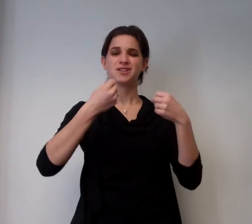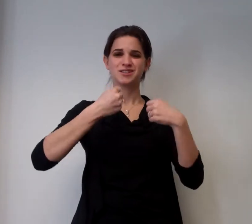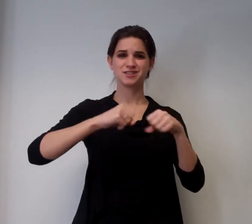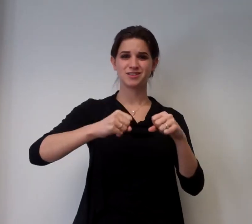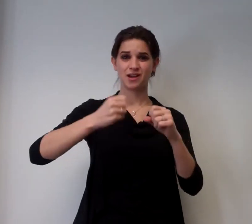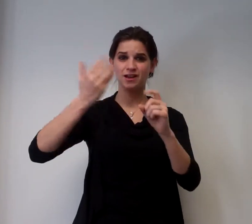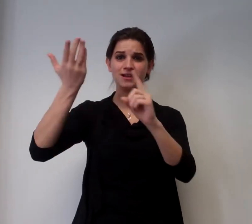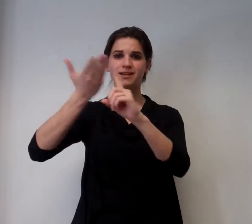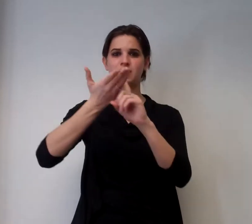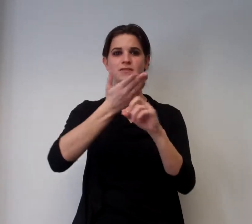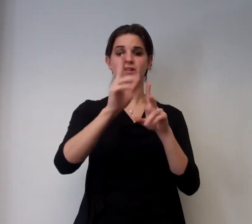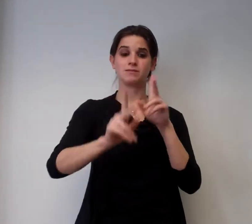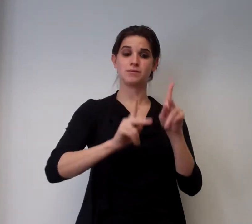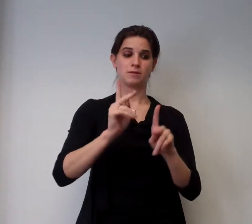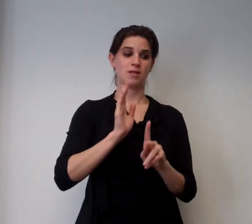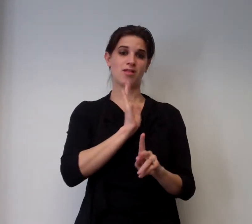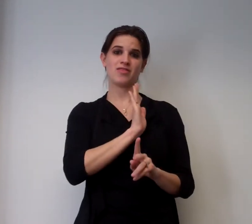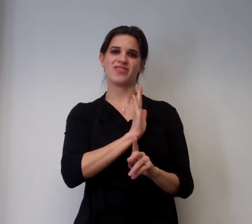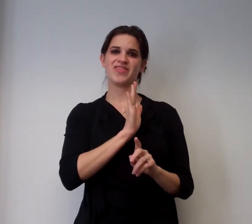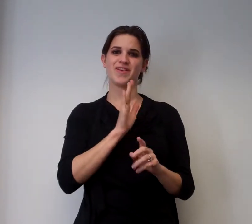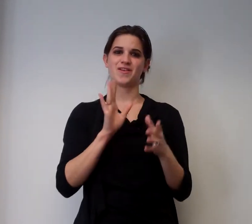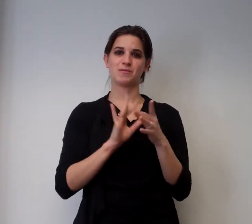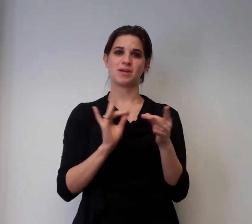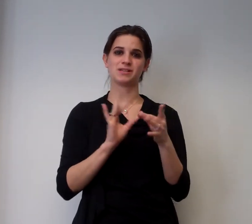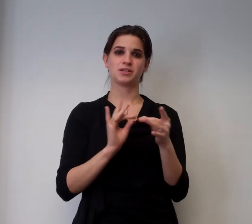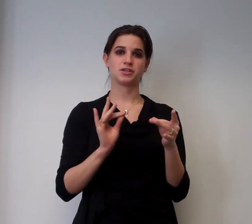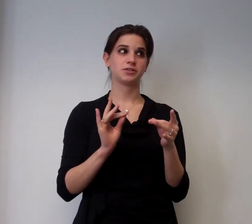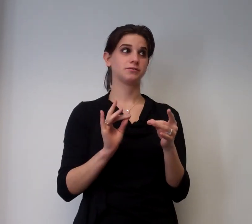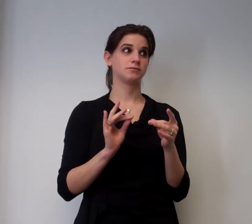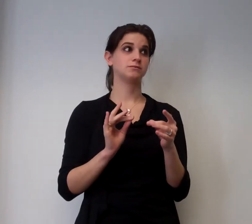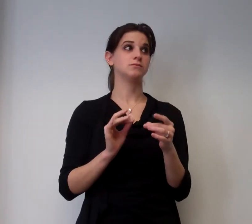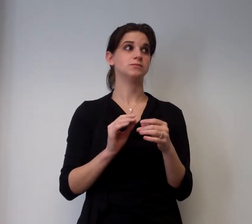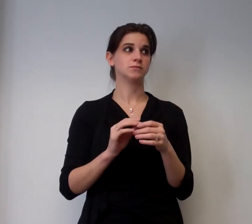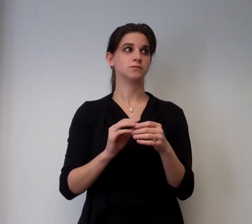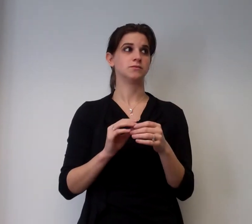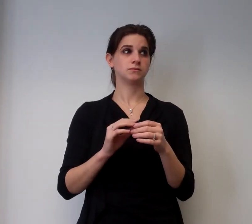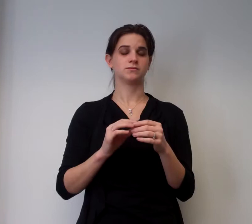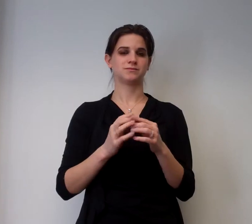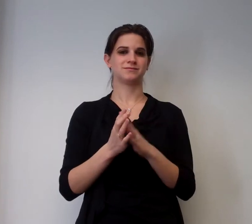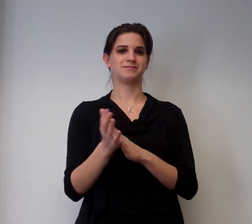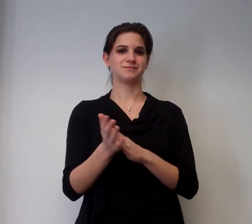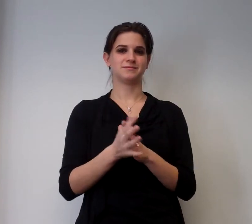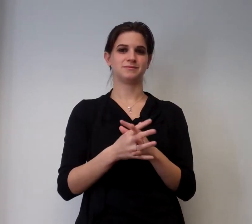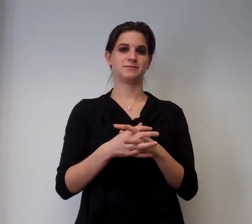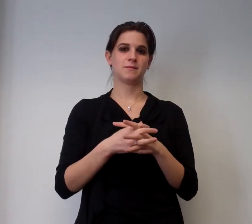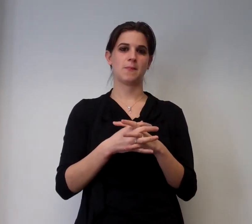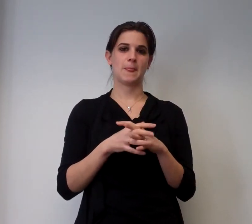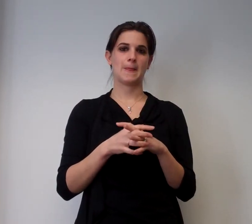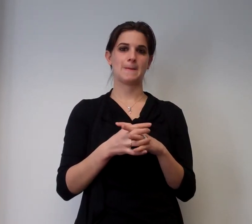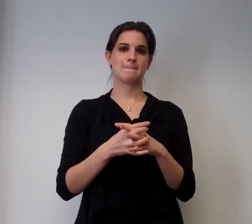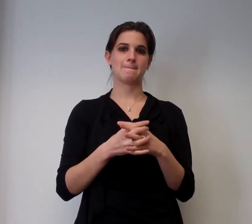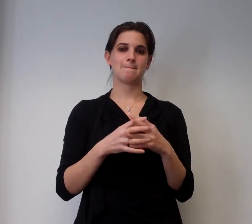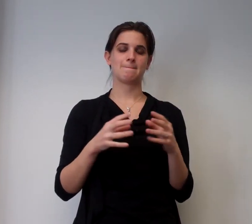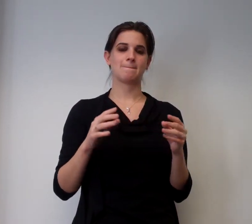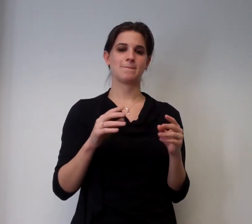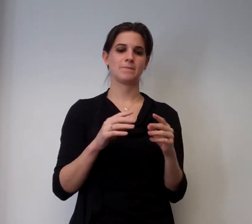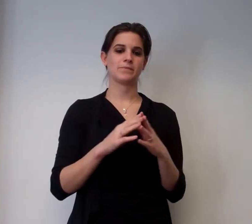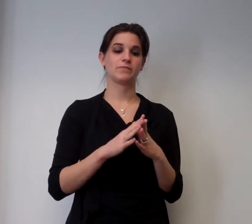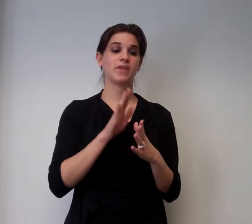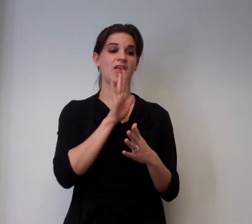Also, sometimes along the way, they tried to sign up for registered black voters in places. Their message Or was English